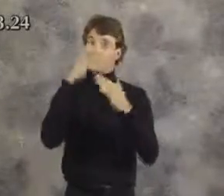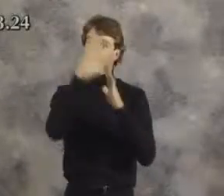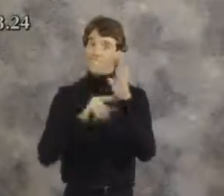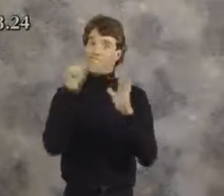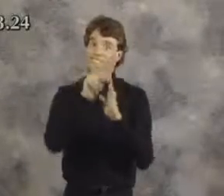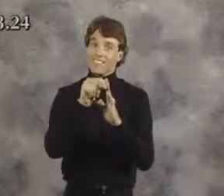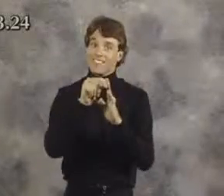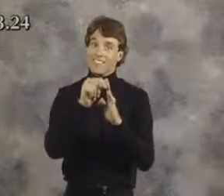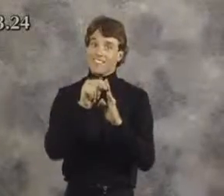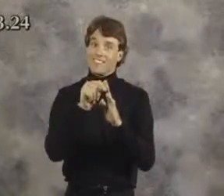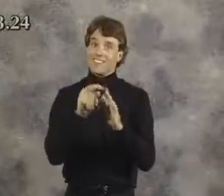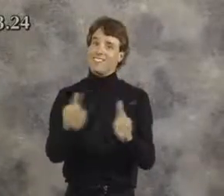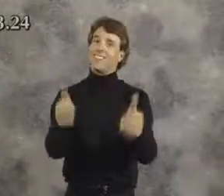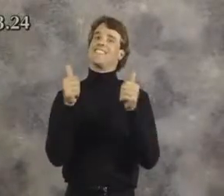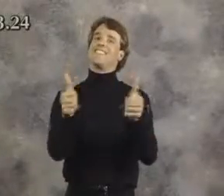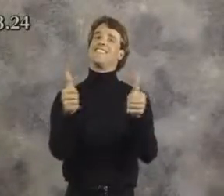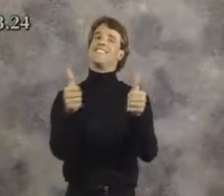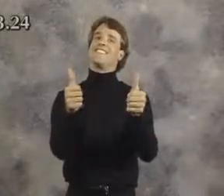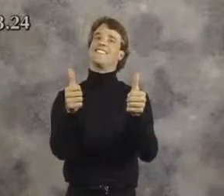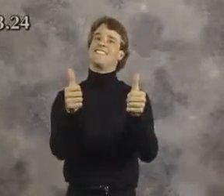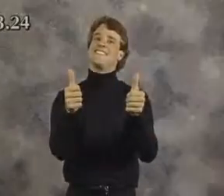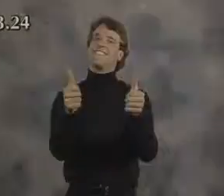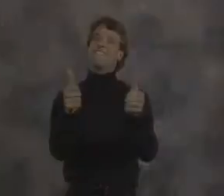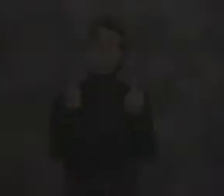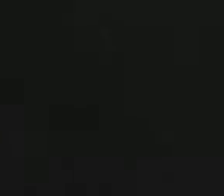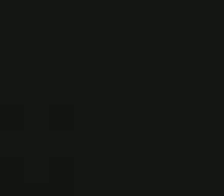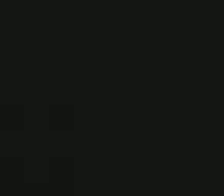you again on the next videotape. Good luck.